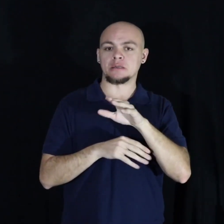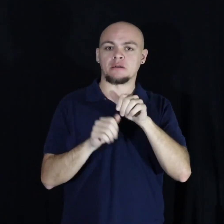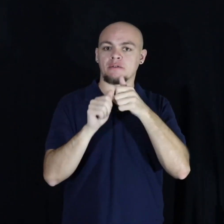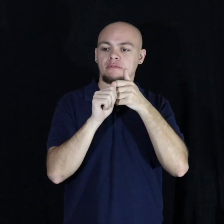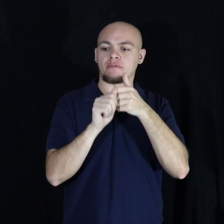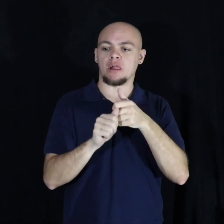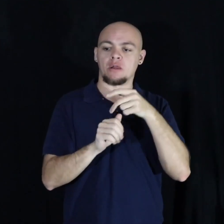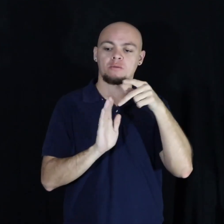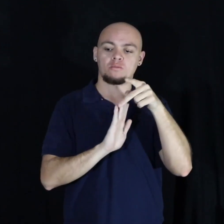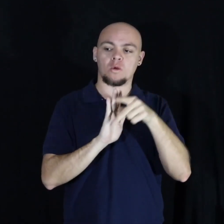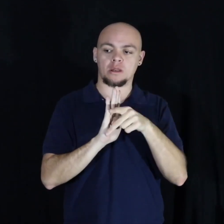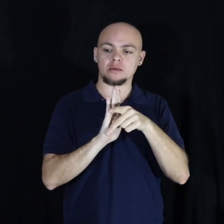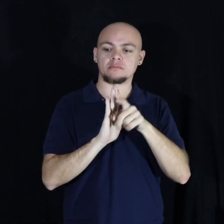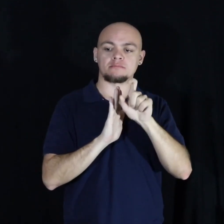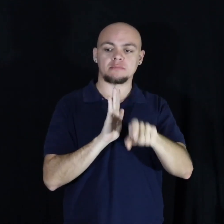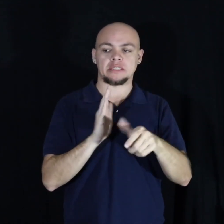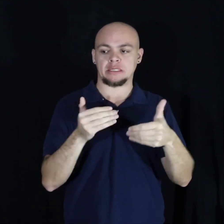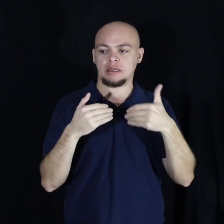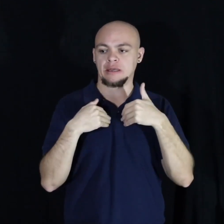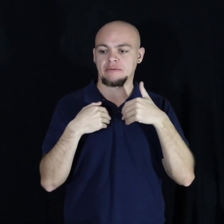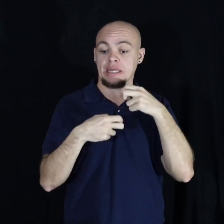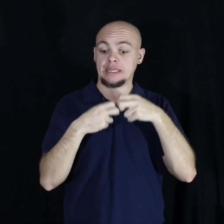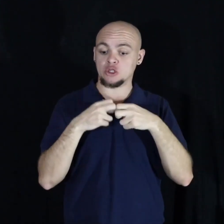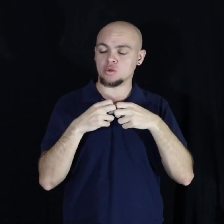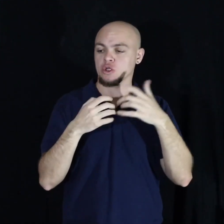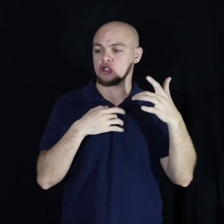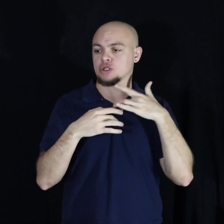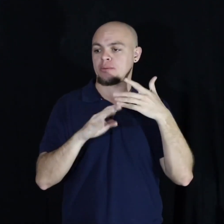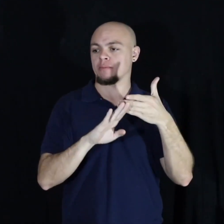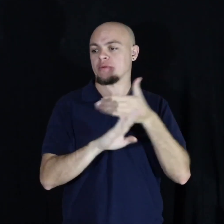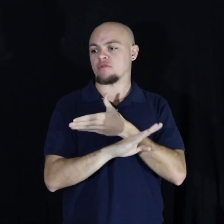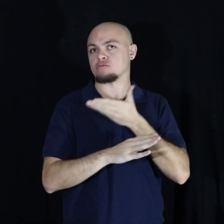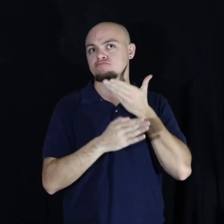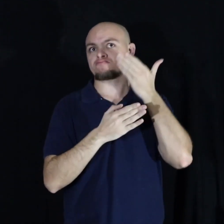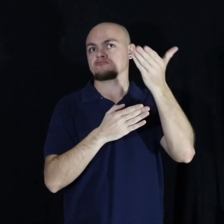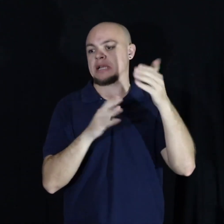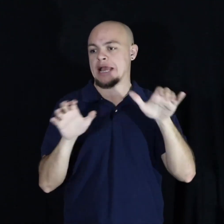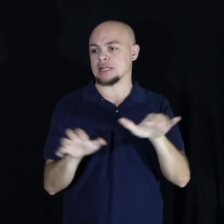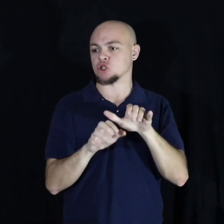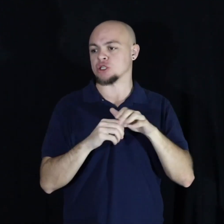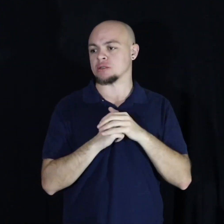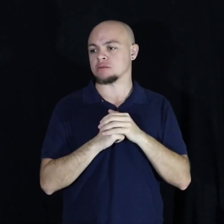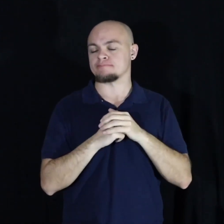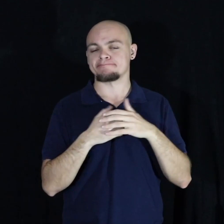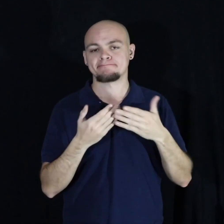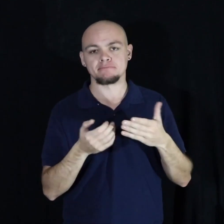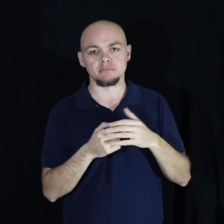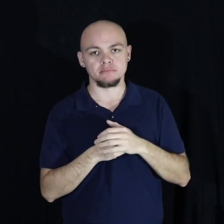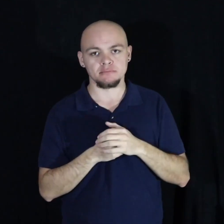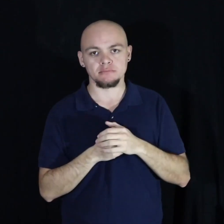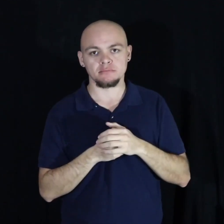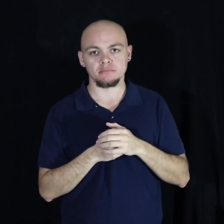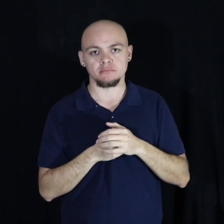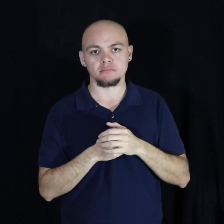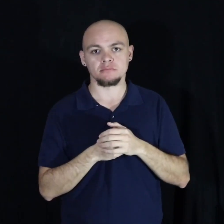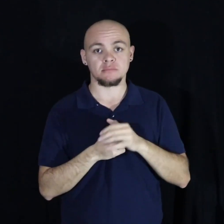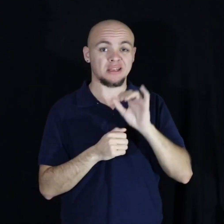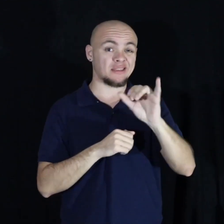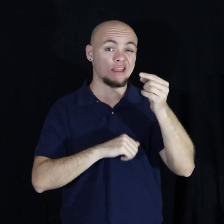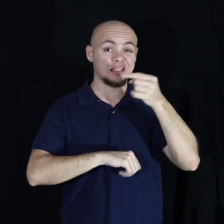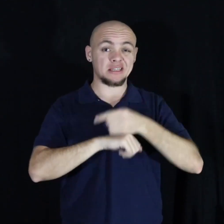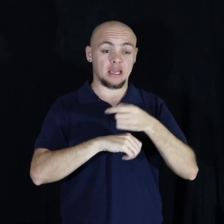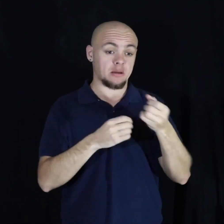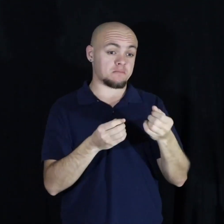going forward and to let him know if I have any issues or concerns before I took action. But you know what? I burned bridges that day.